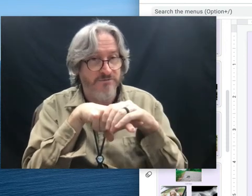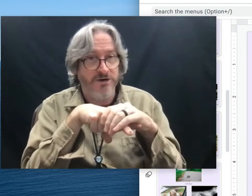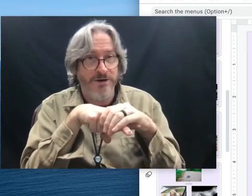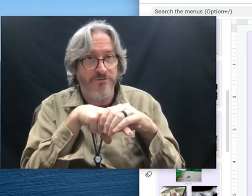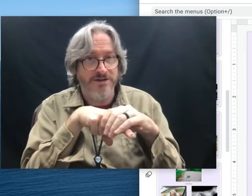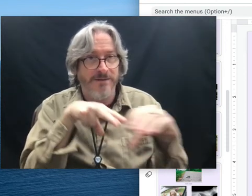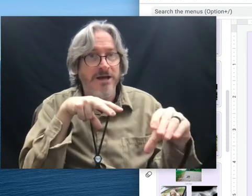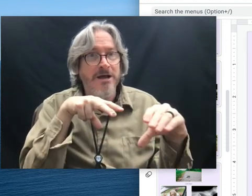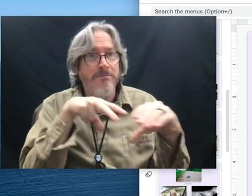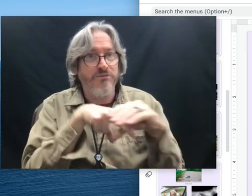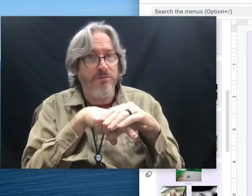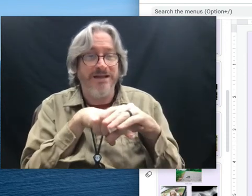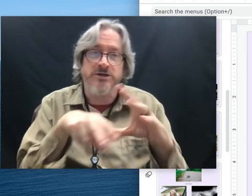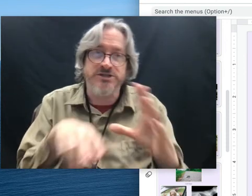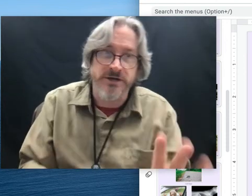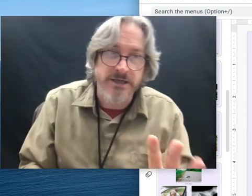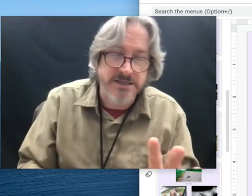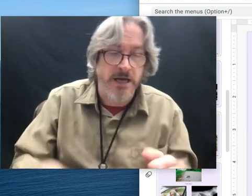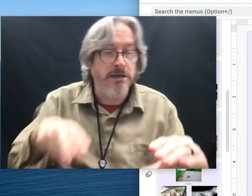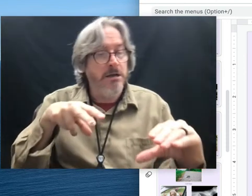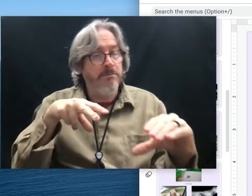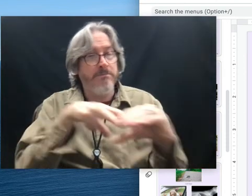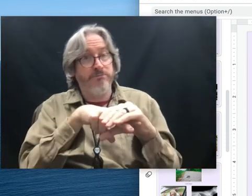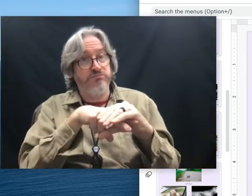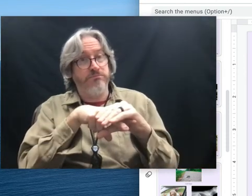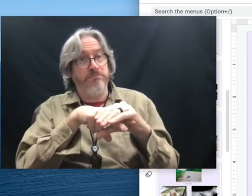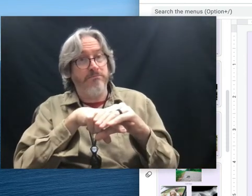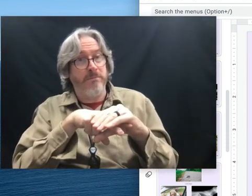the cover going over the top. Boom, it looks dirty. It's not.